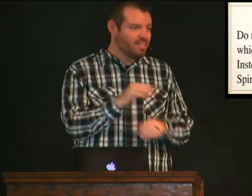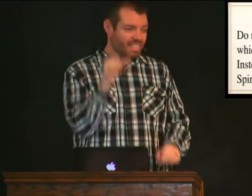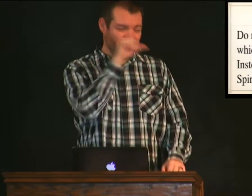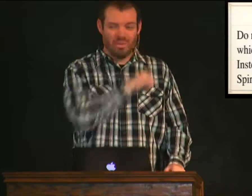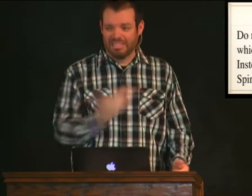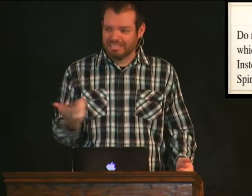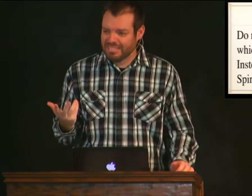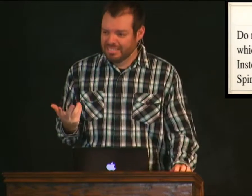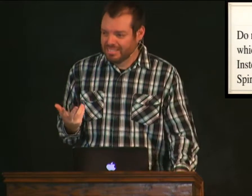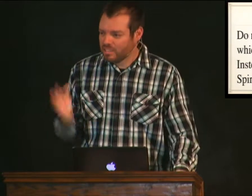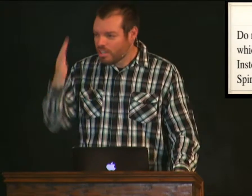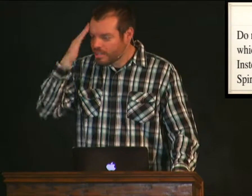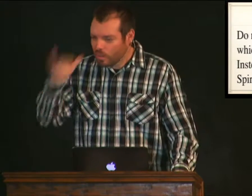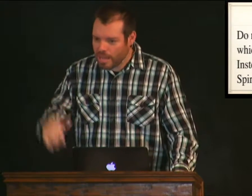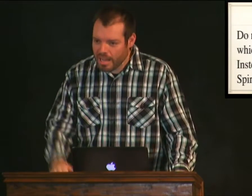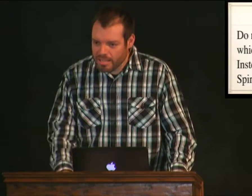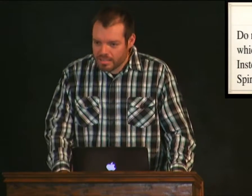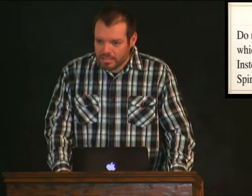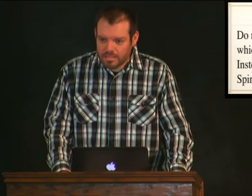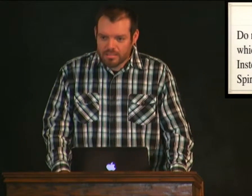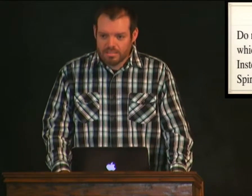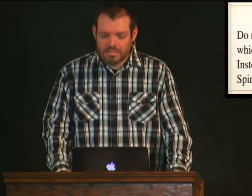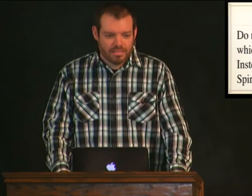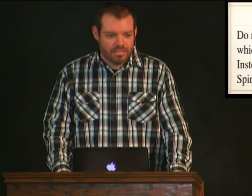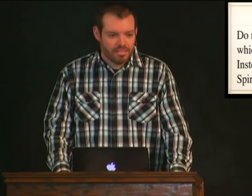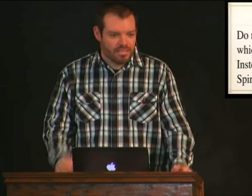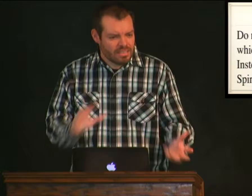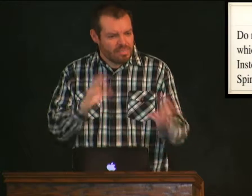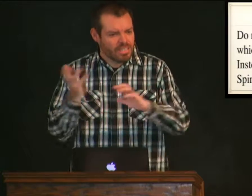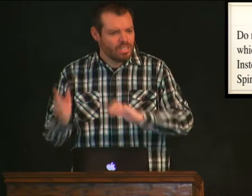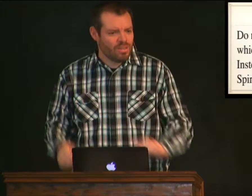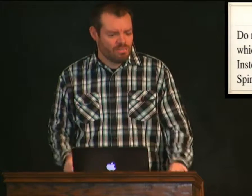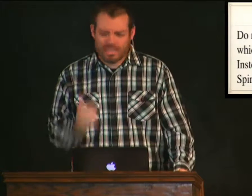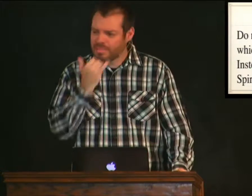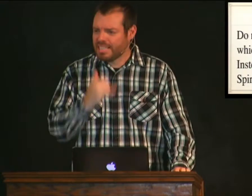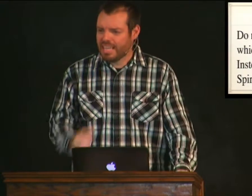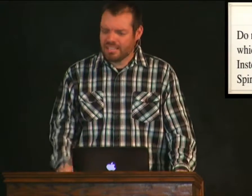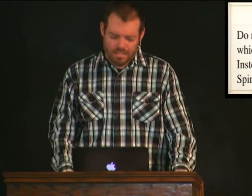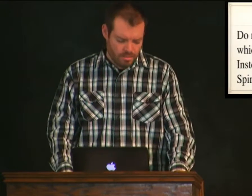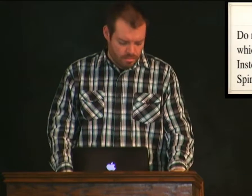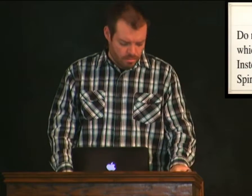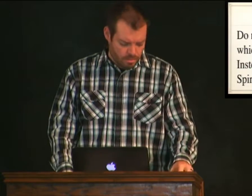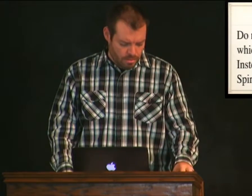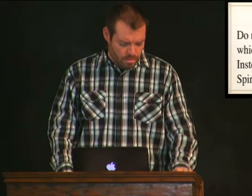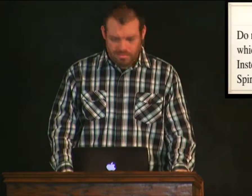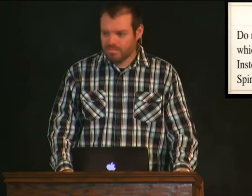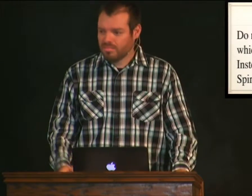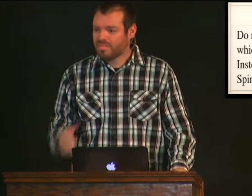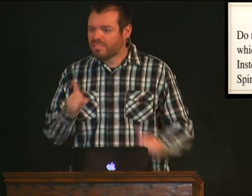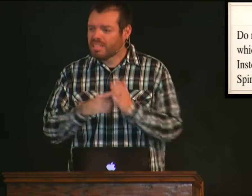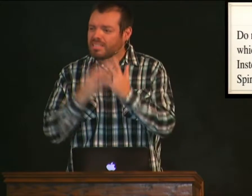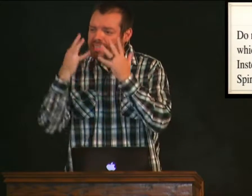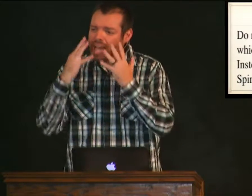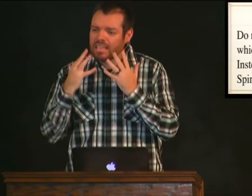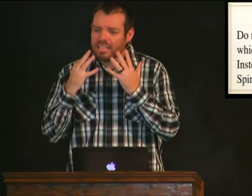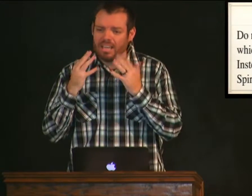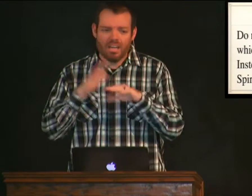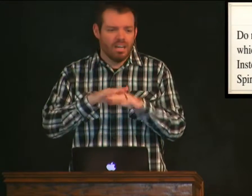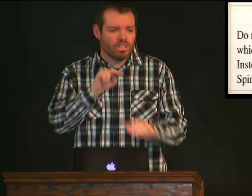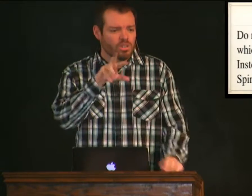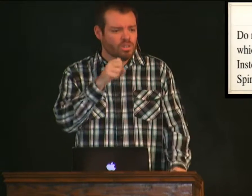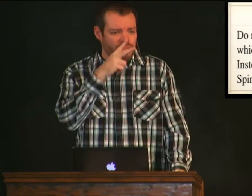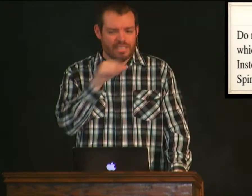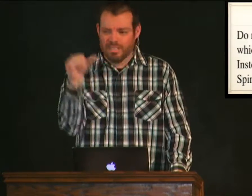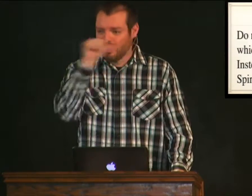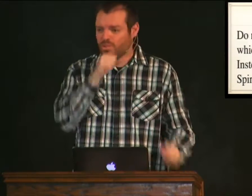effects of getting drunk. You already know that. It messes you up, makes mistakes. Sometimes, sadly,